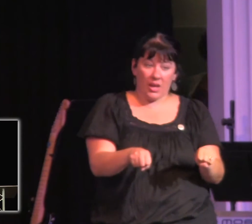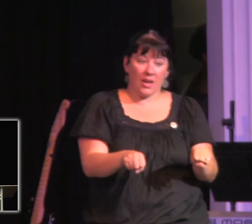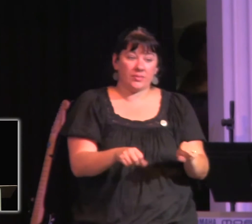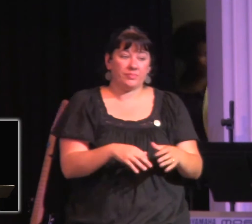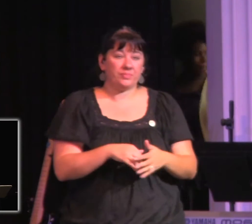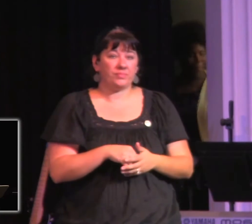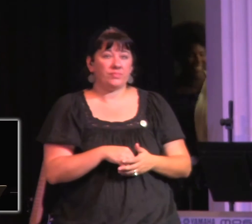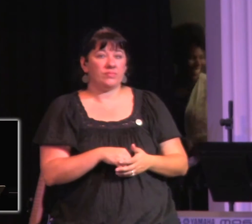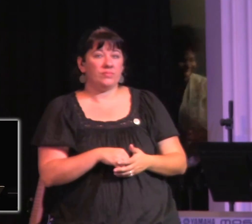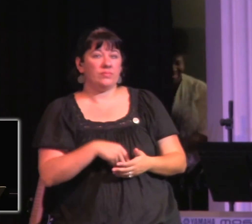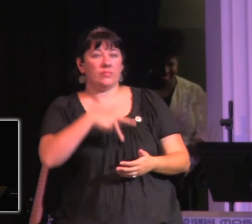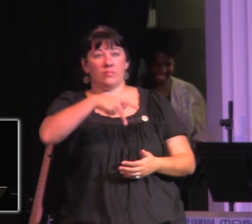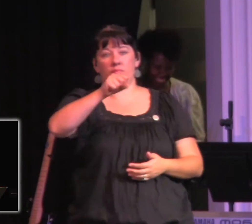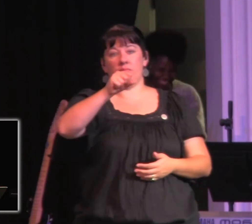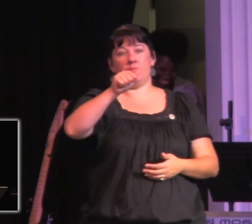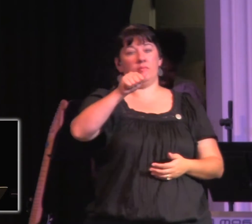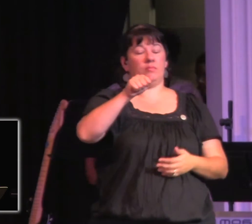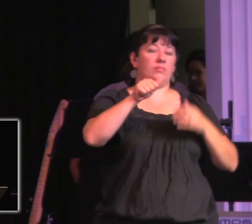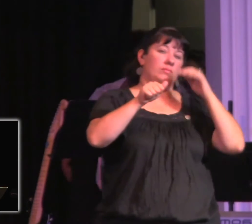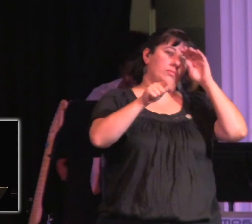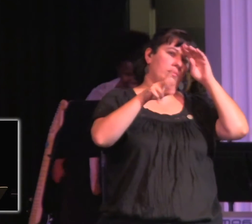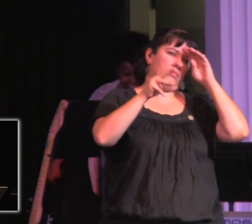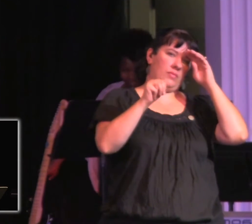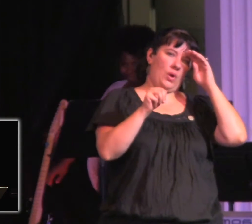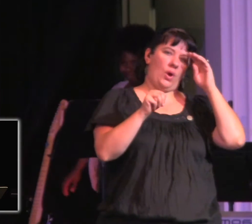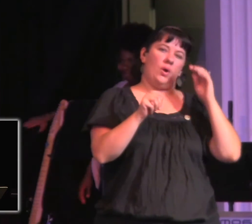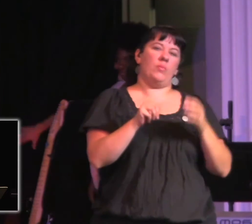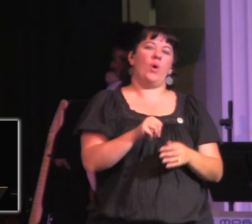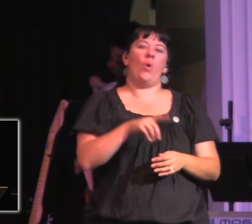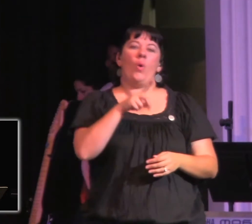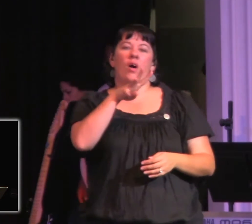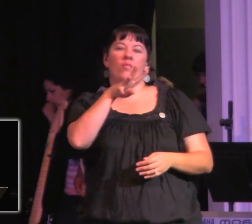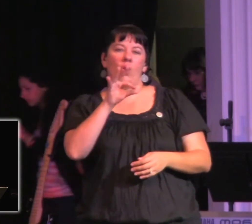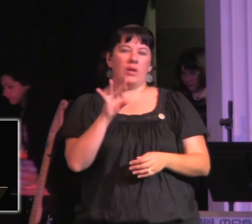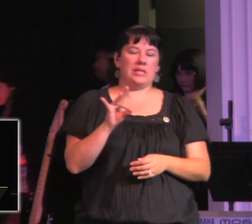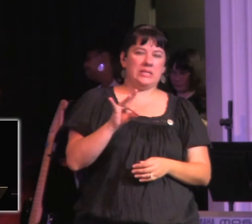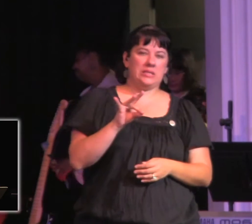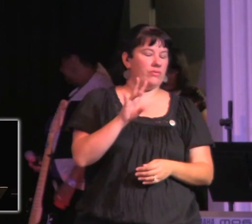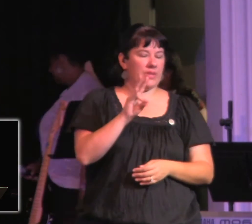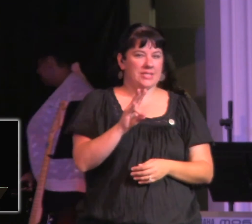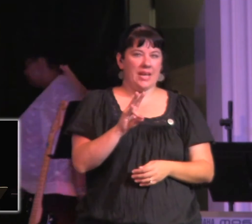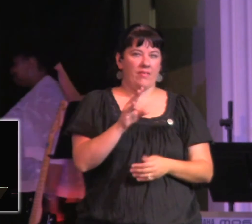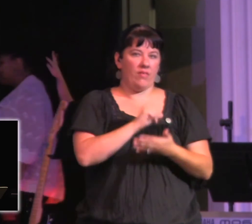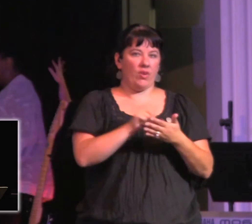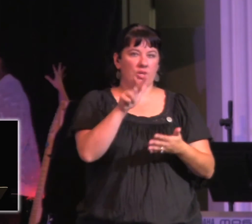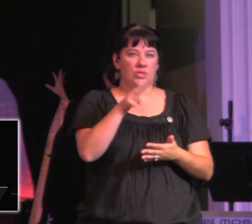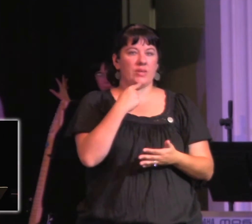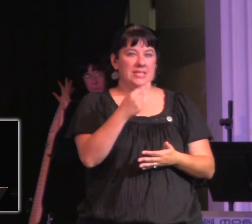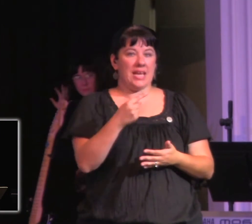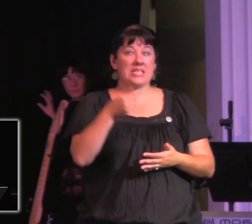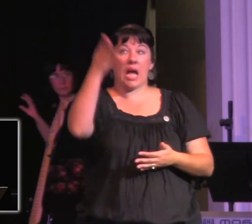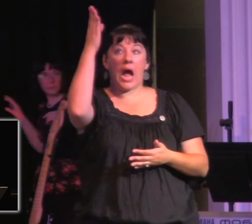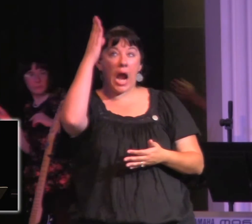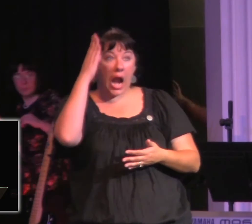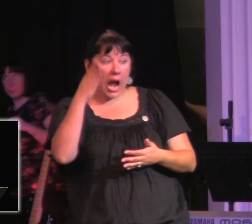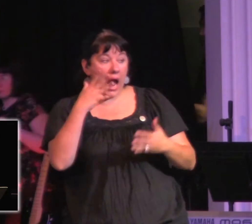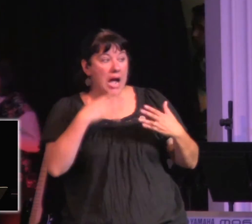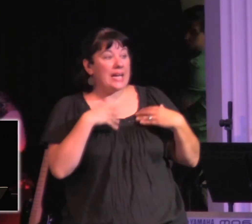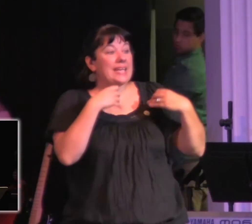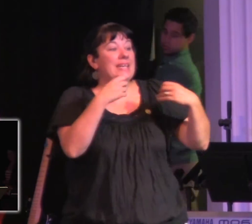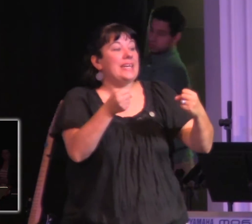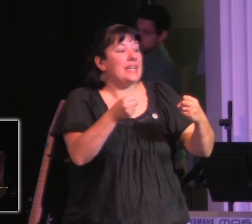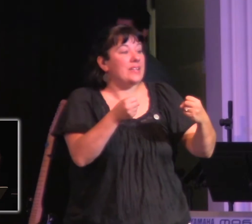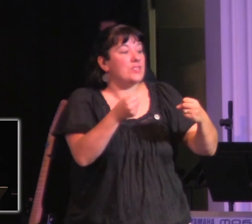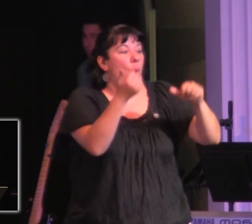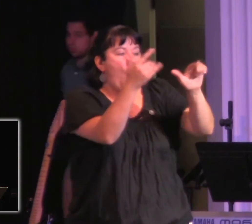Psalms 147 and verse 3 says. He heals the brokenhearted and he binds up their wounds. Did you catch that?